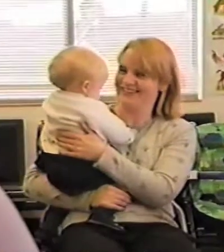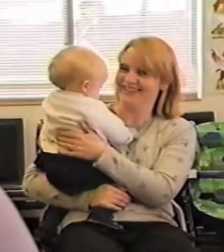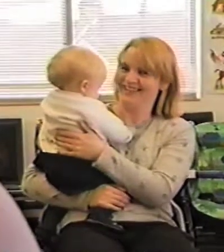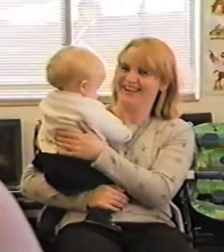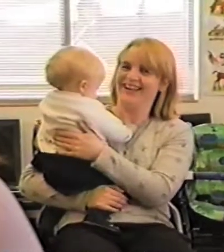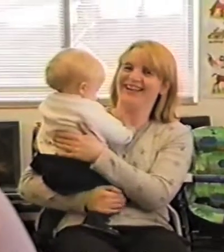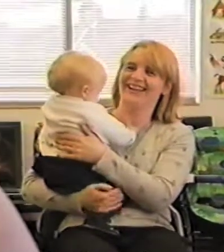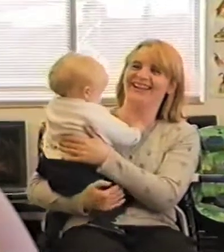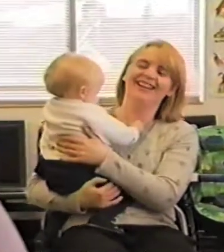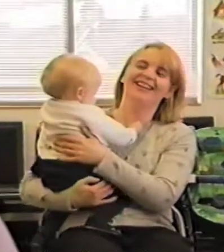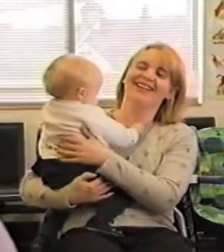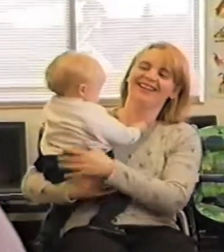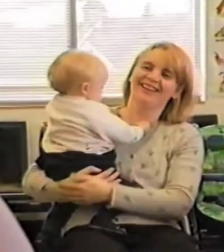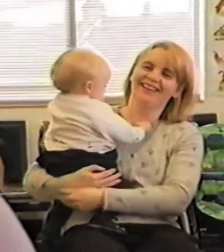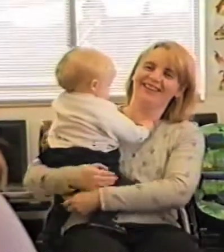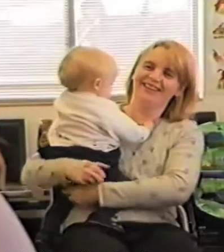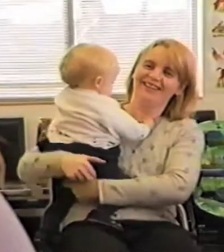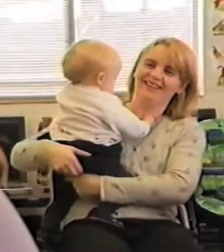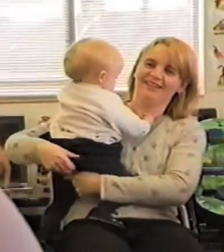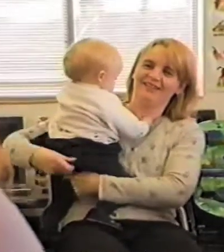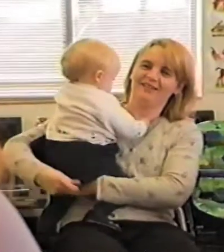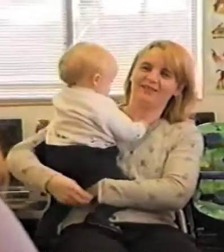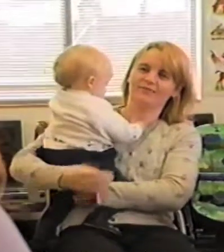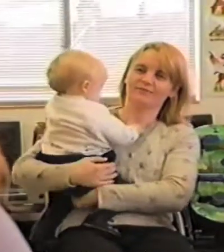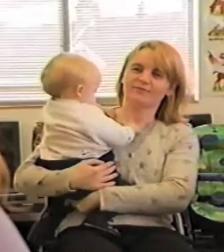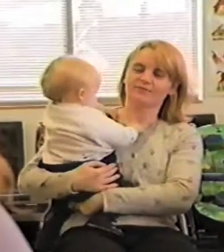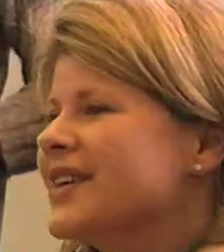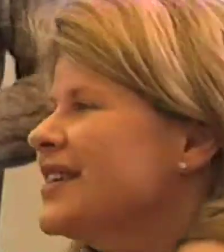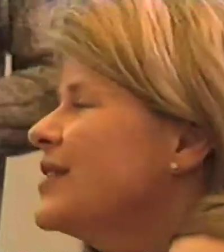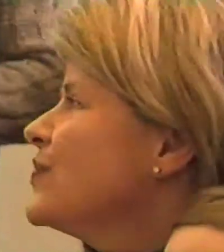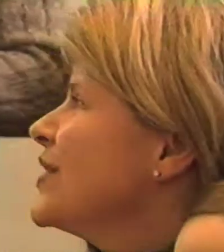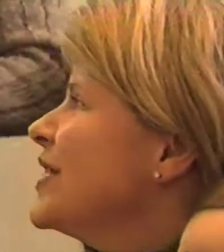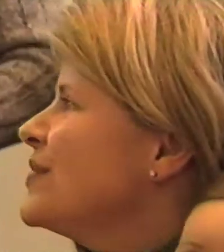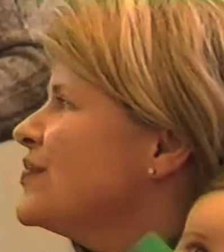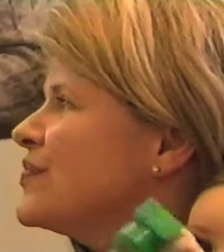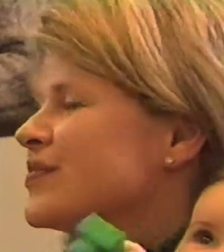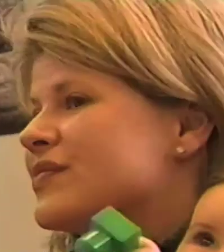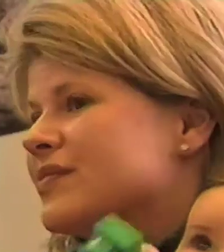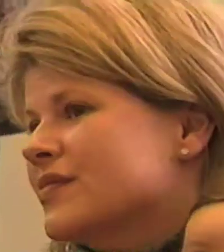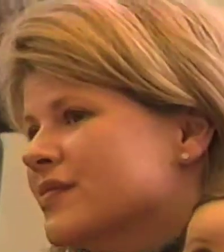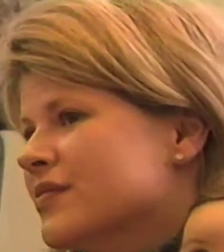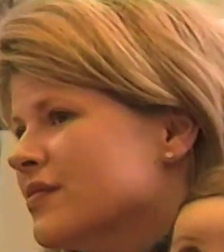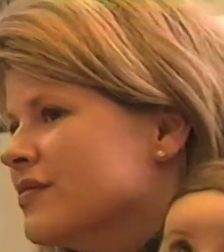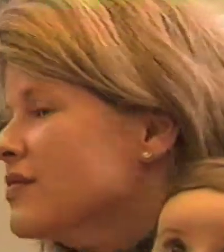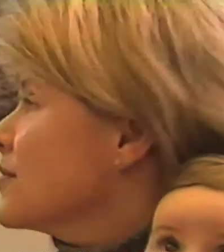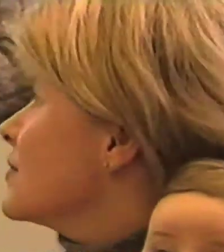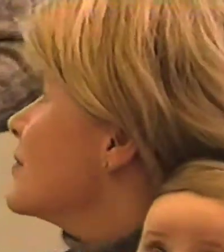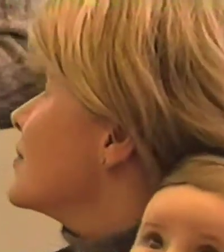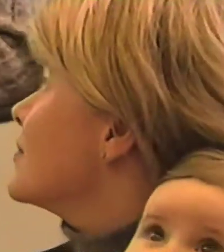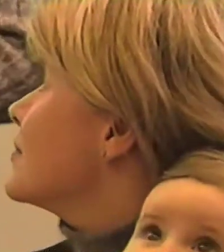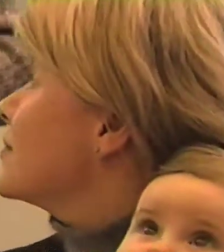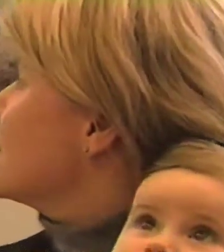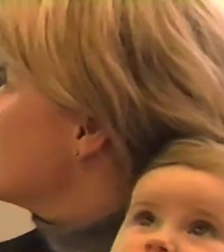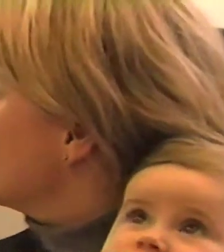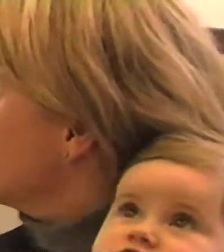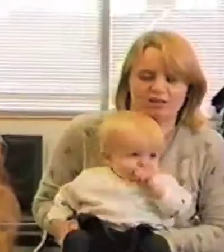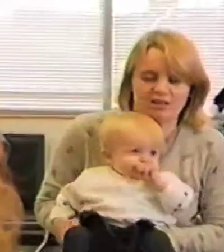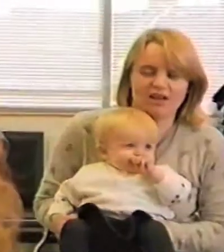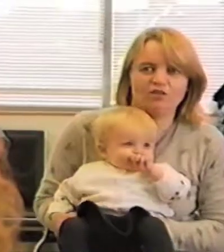Gillian's daughter Meadow, 14 months old, is also using 4 signs. It's taken so much of the tension